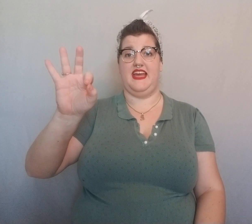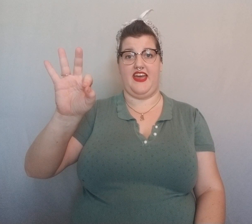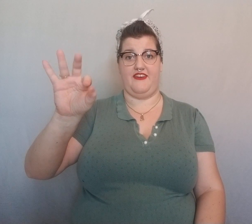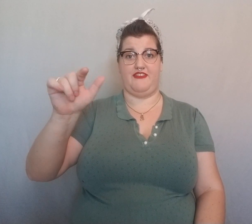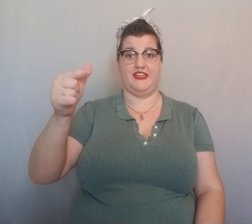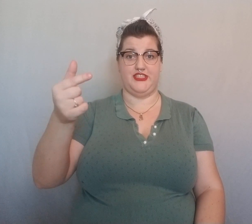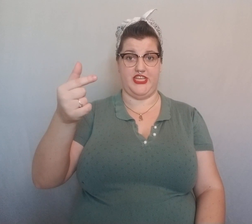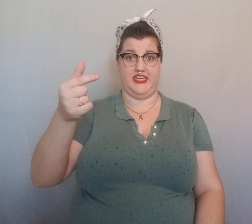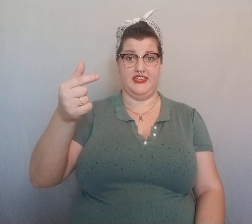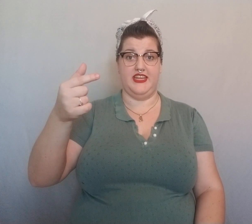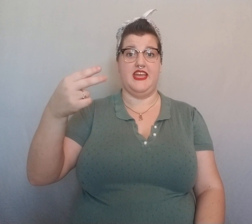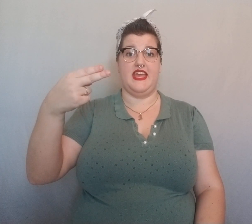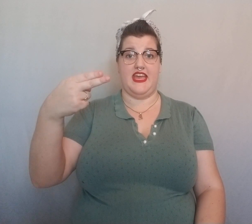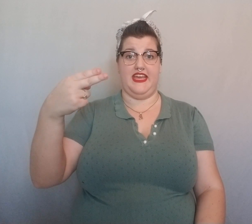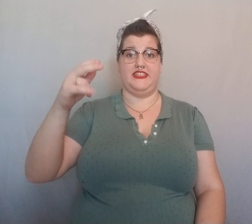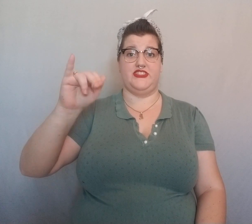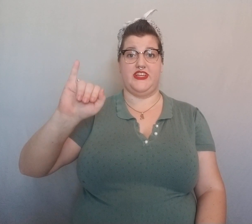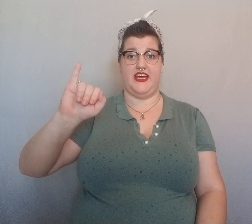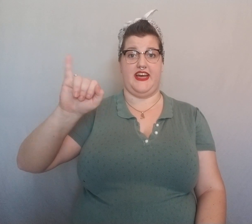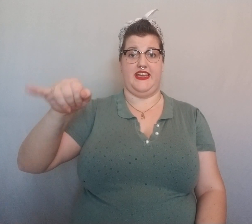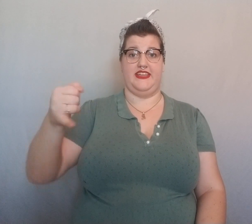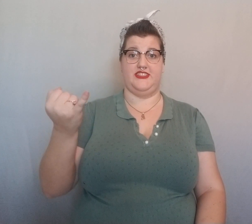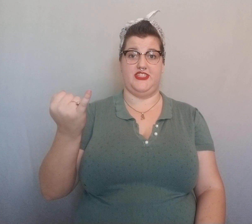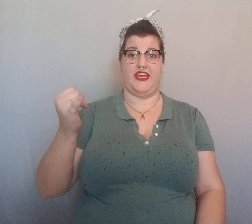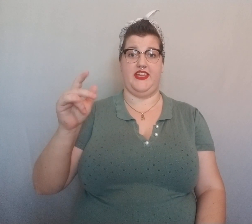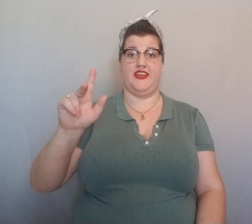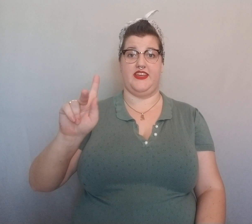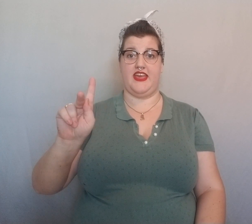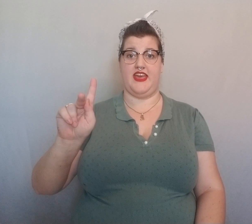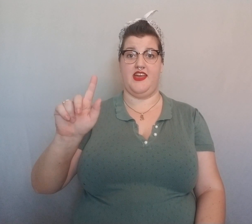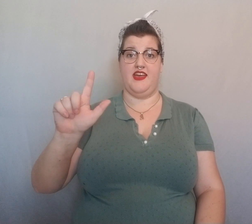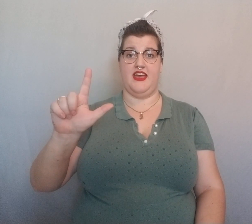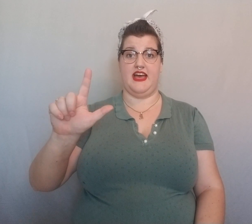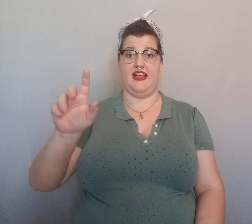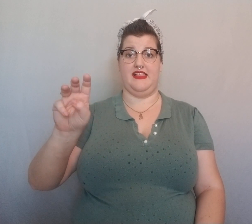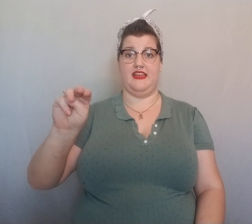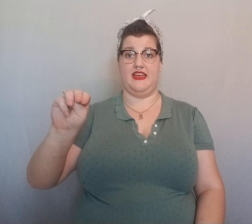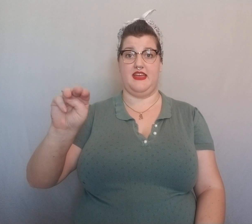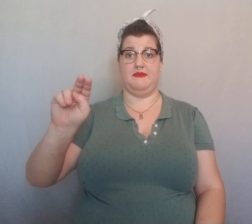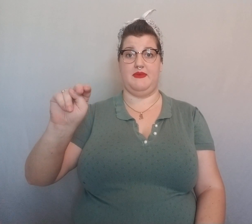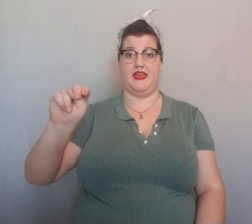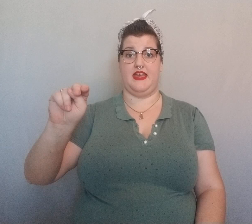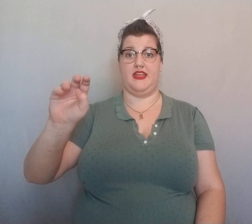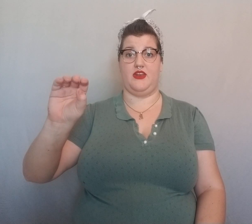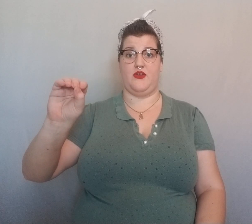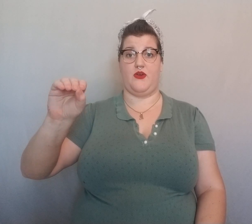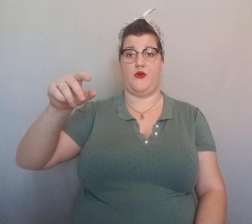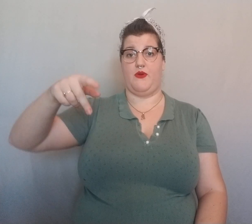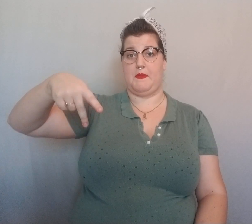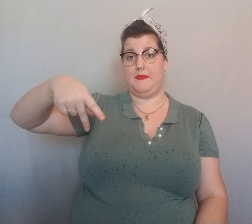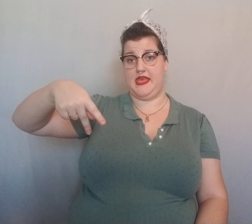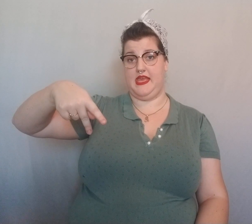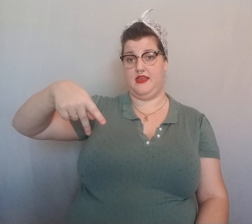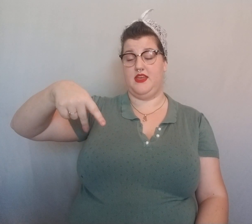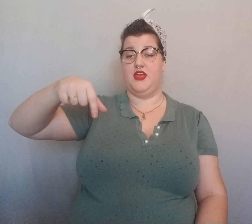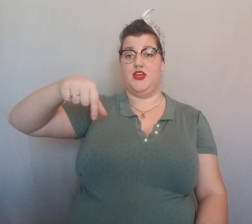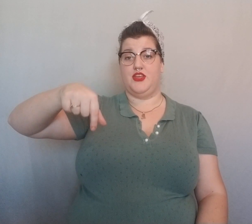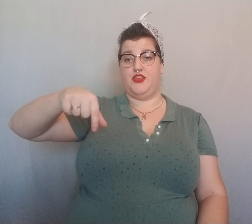F, G, H, I, J, K, L, M, N, O, P,